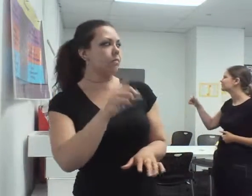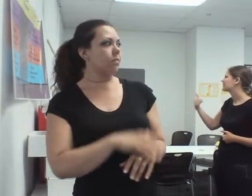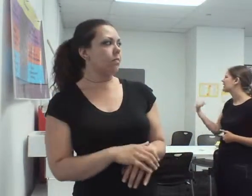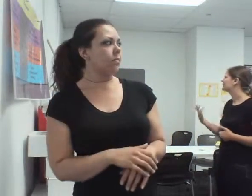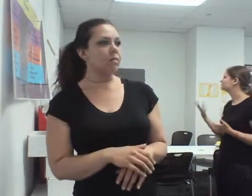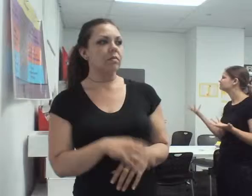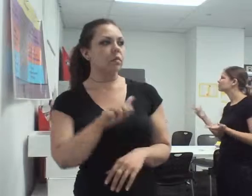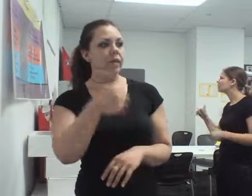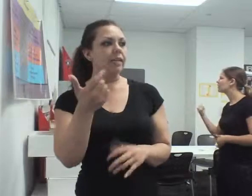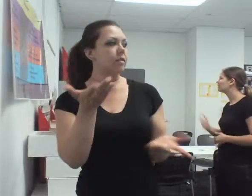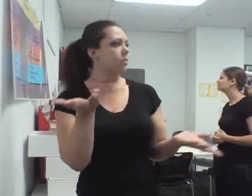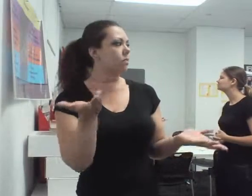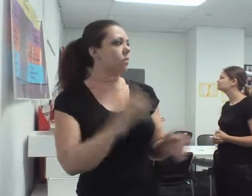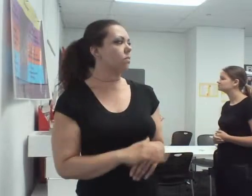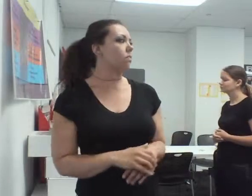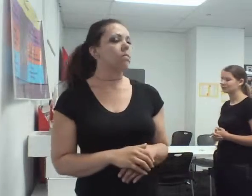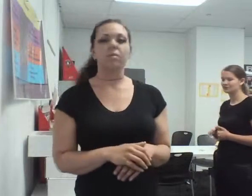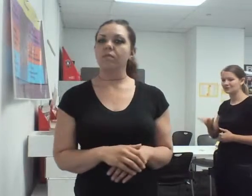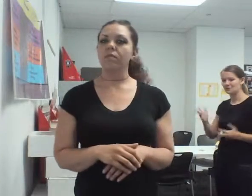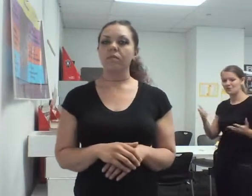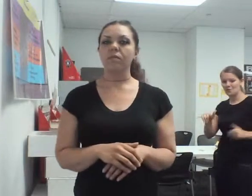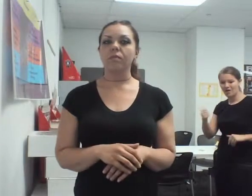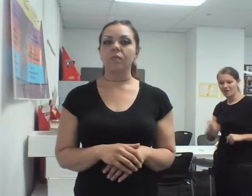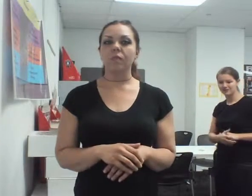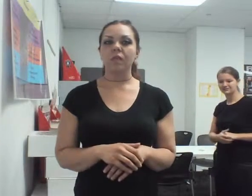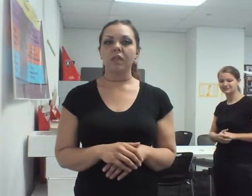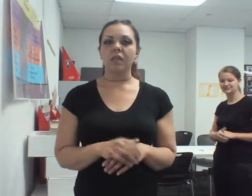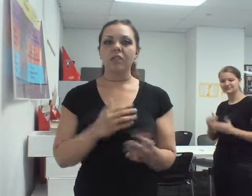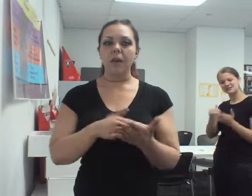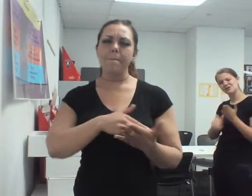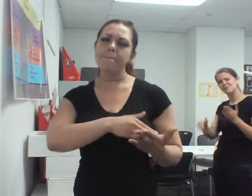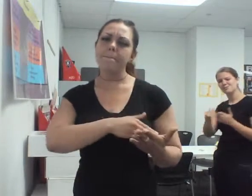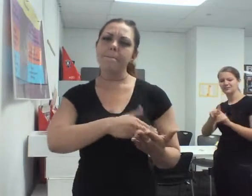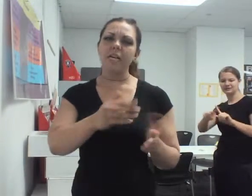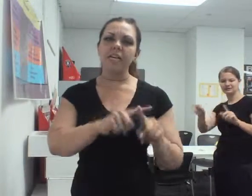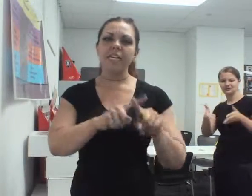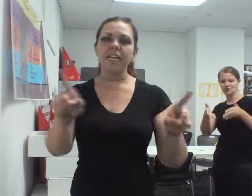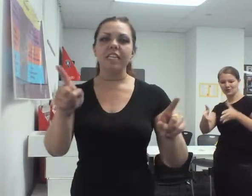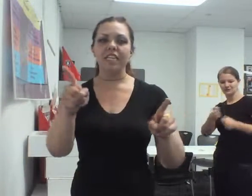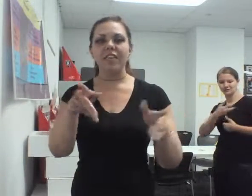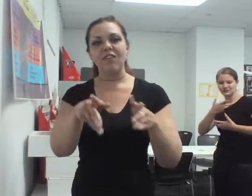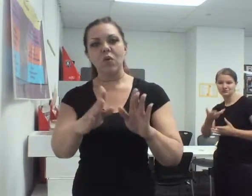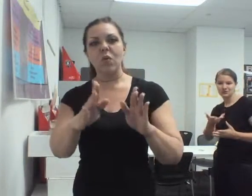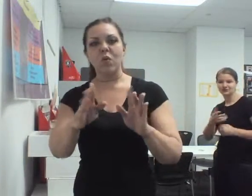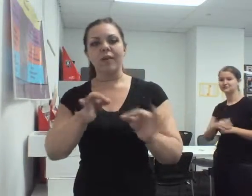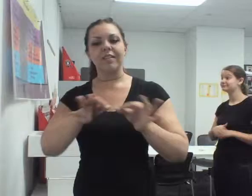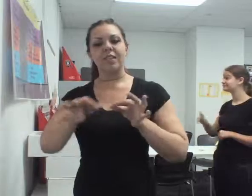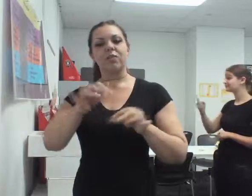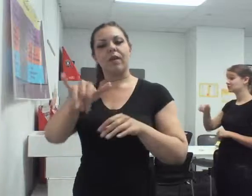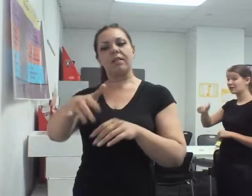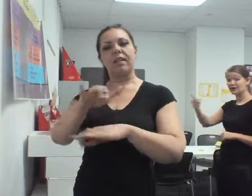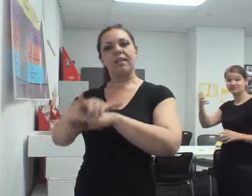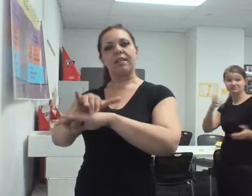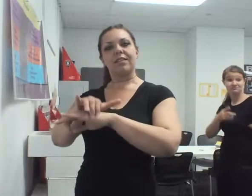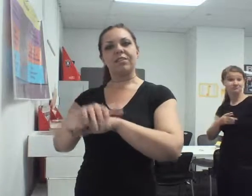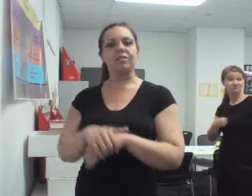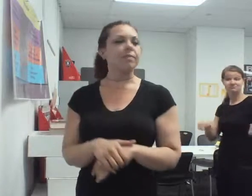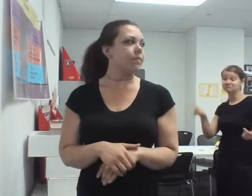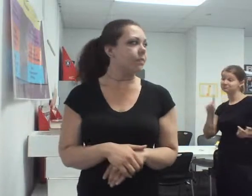What else? There's a million different ways to express that in English. Somebody else give me a sentence. We saw a beautiful